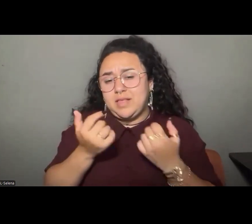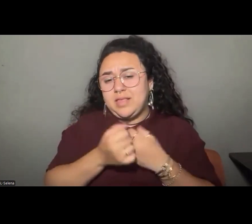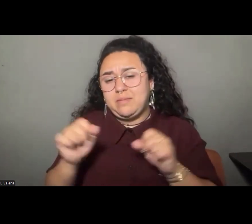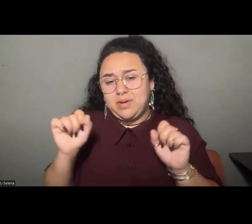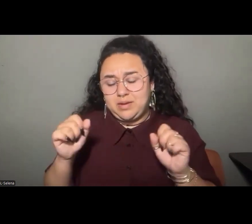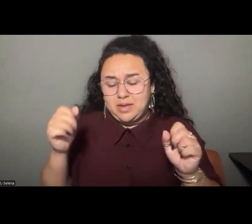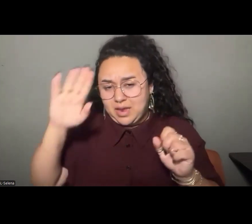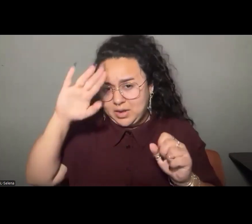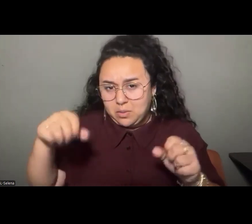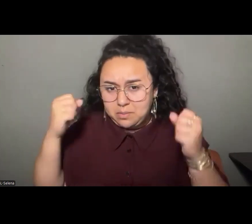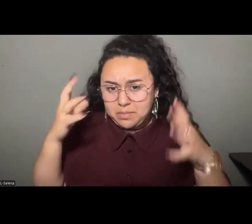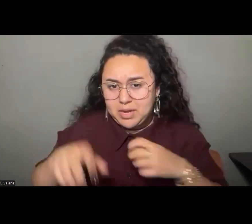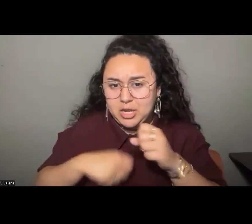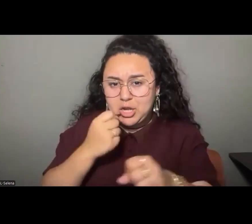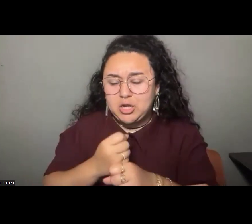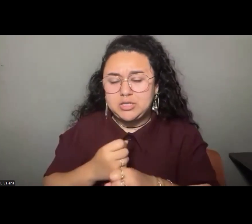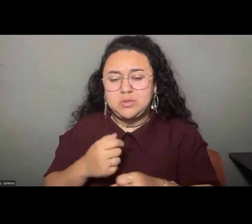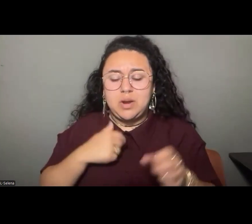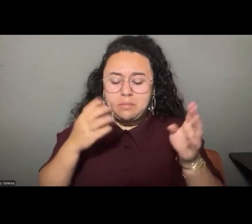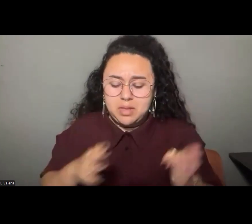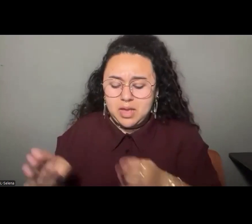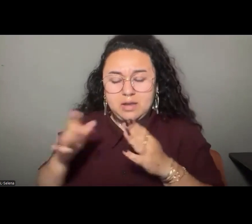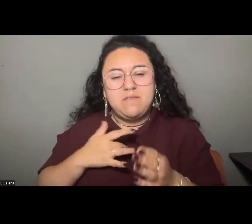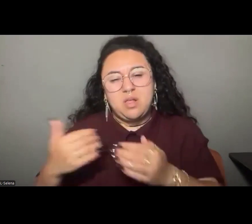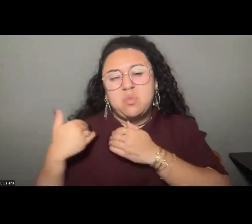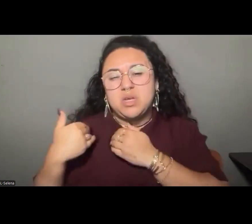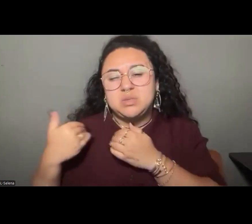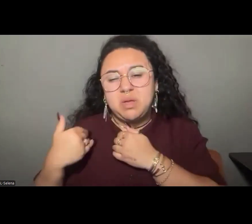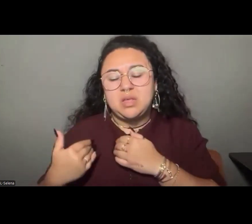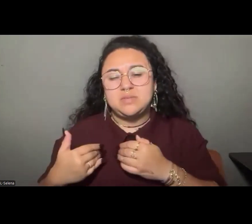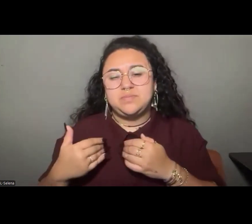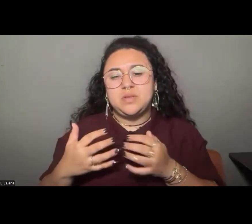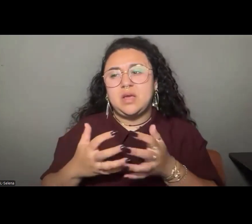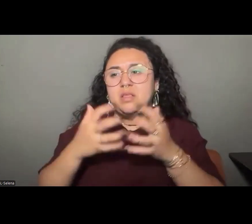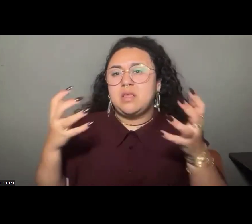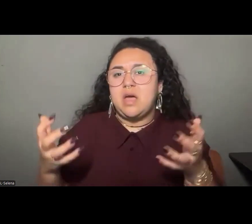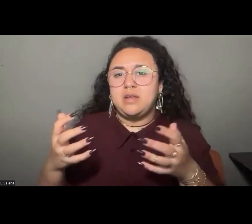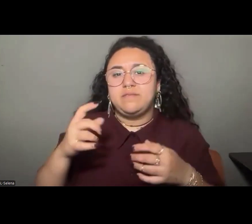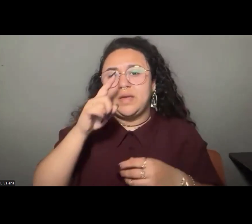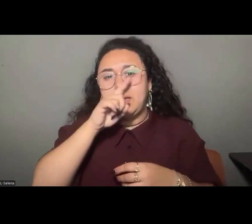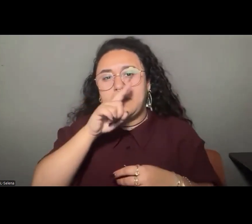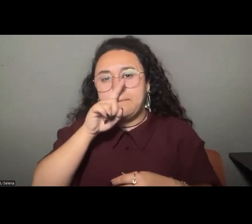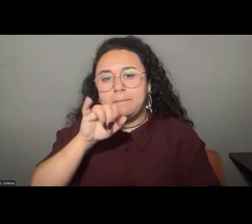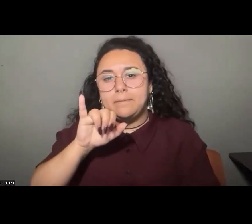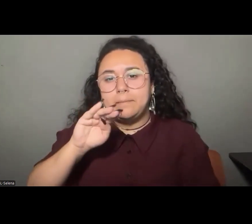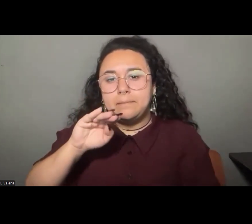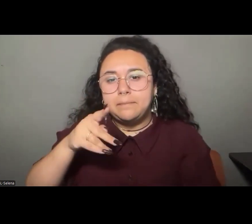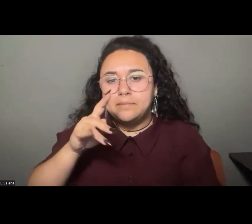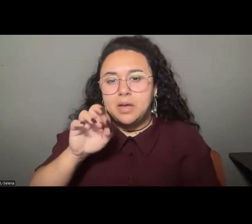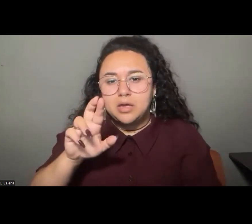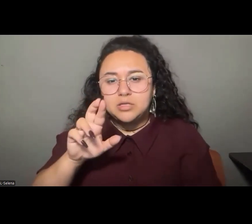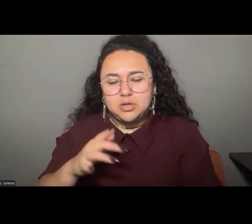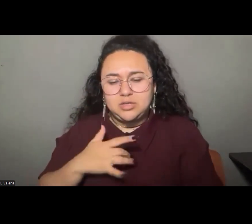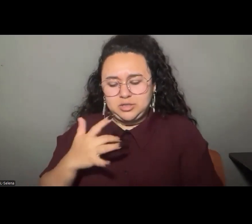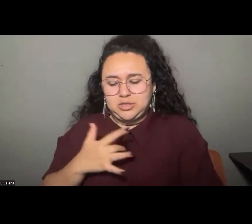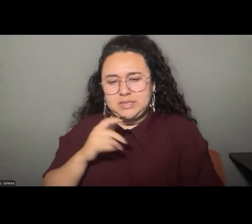I was like, I feel such responsibility. And I also am up against so much imposter syndrome and being in spaces that are looking